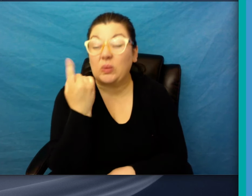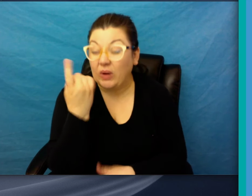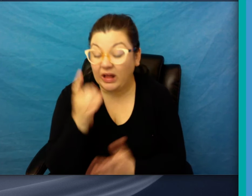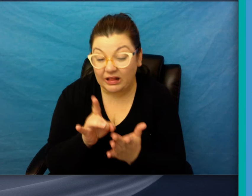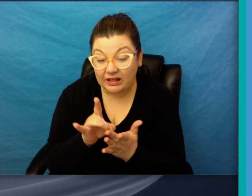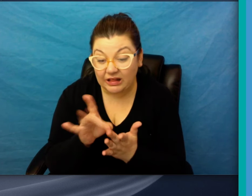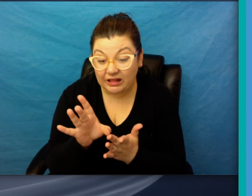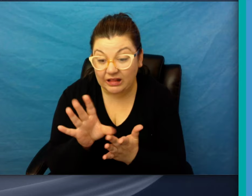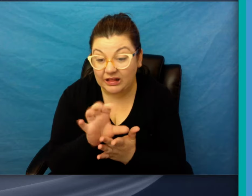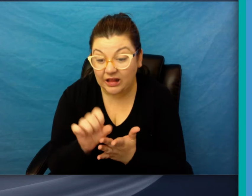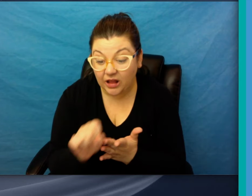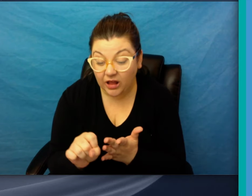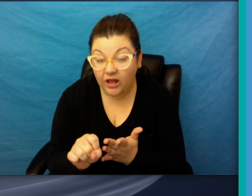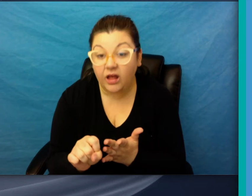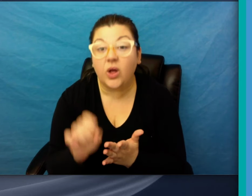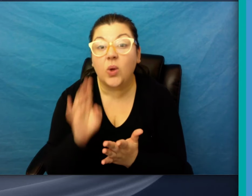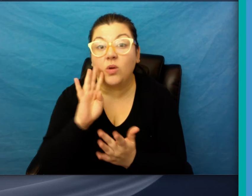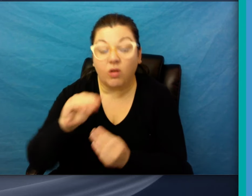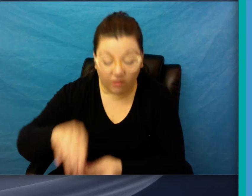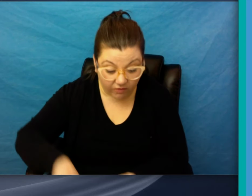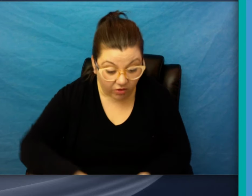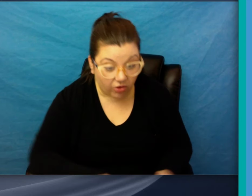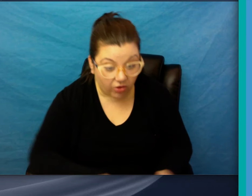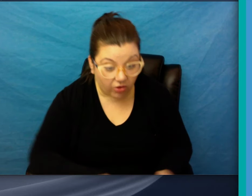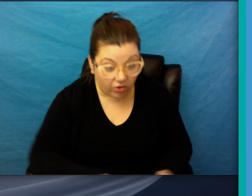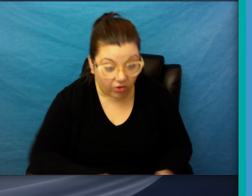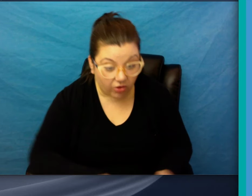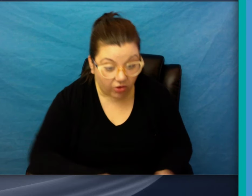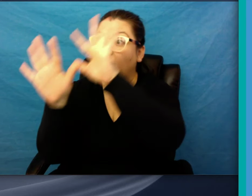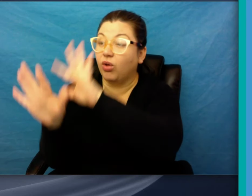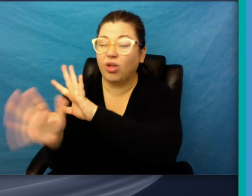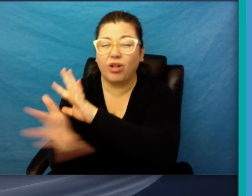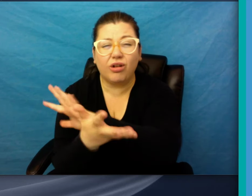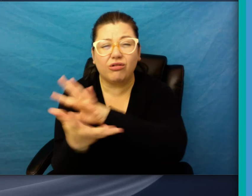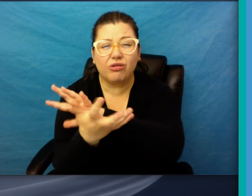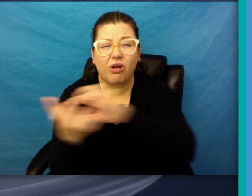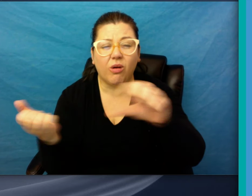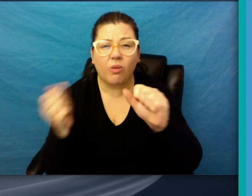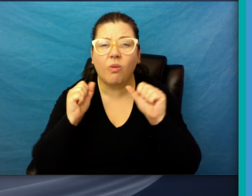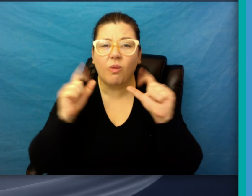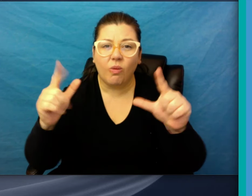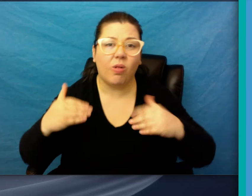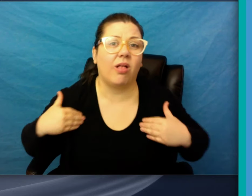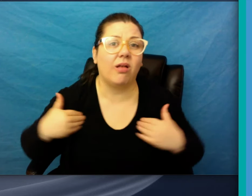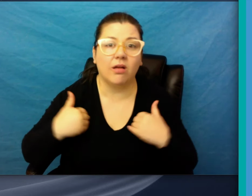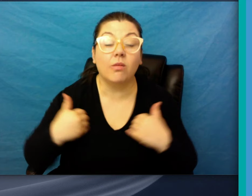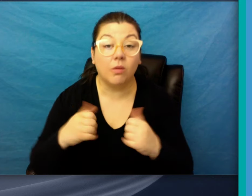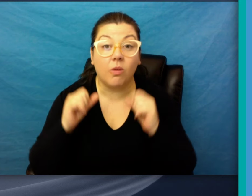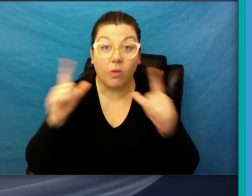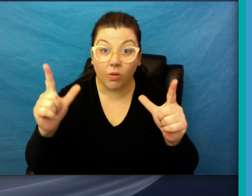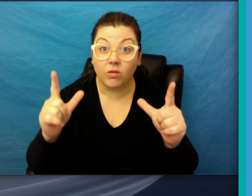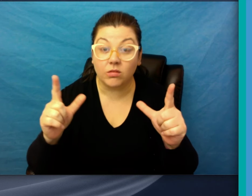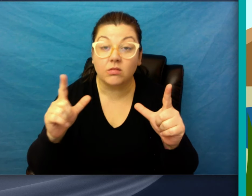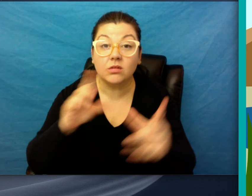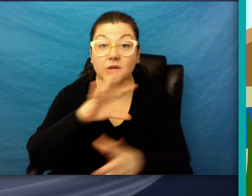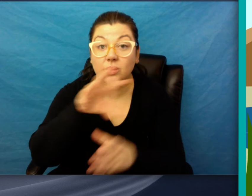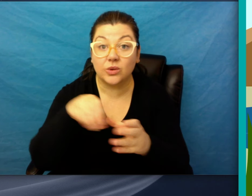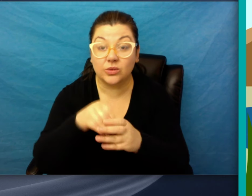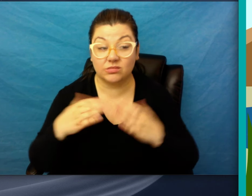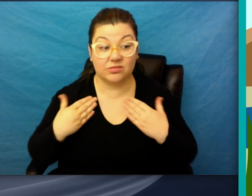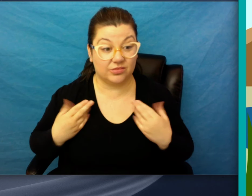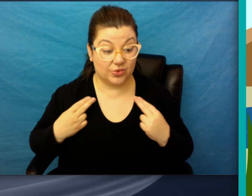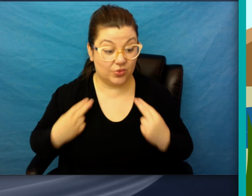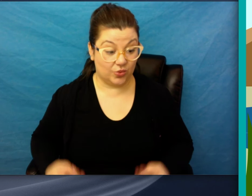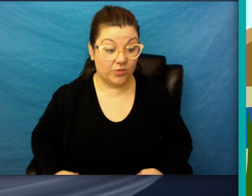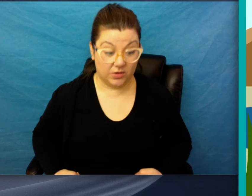the consequences will ripple throughout the food web, causing environmental chaos for every species concerned, including us. It's hard